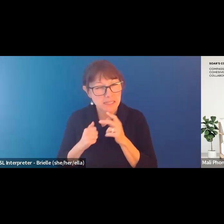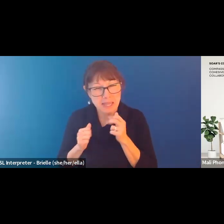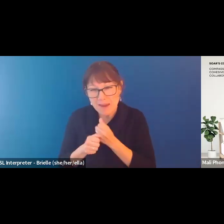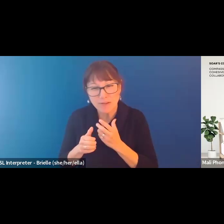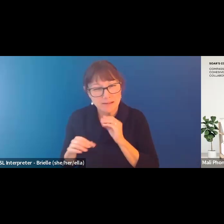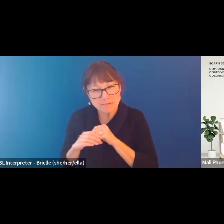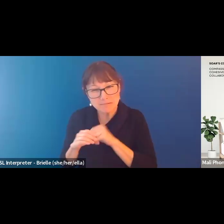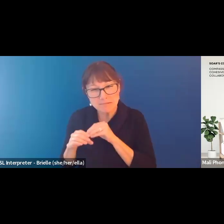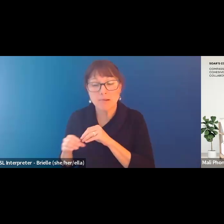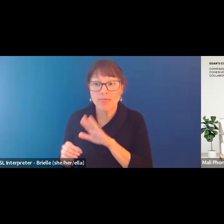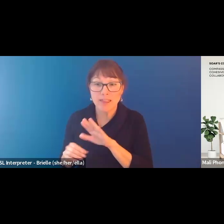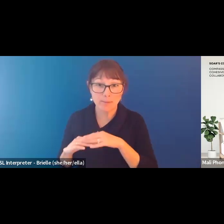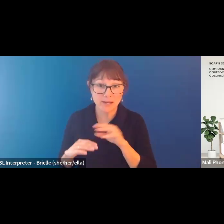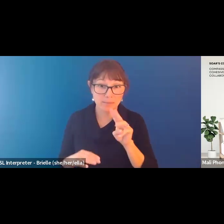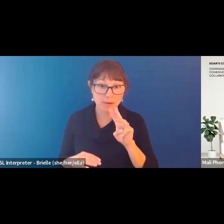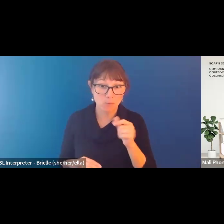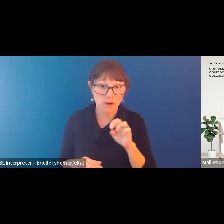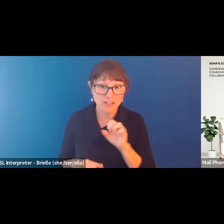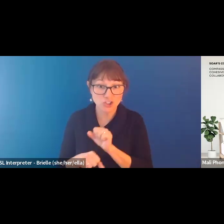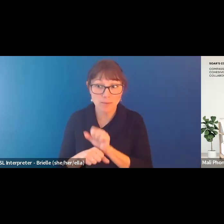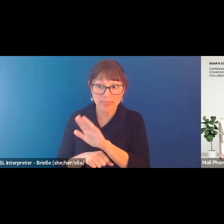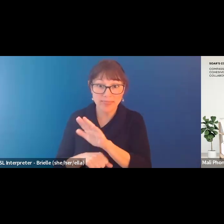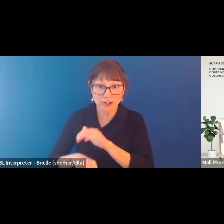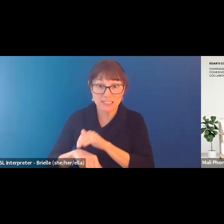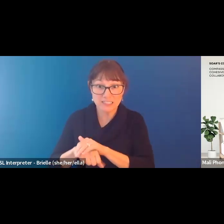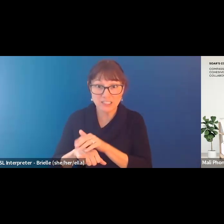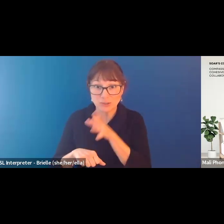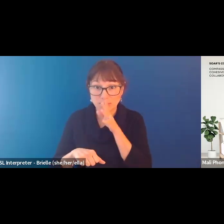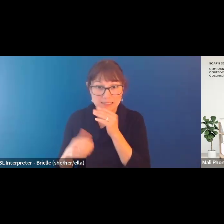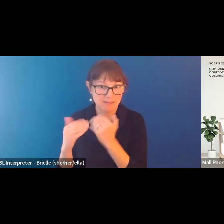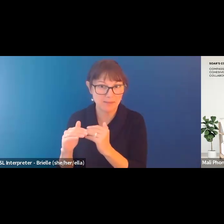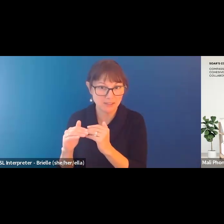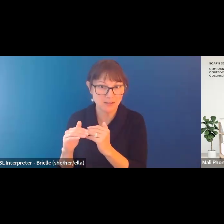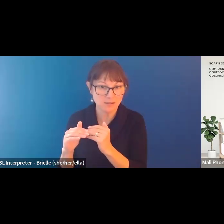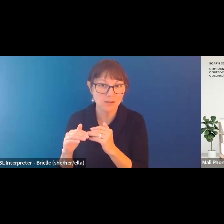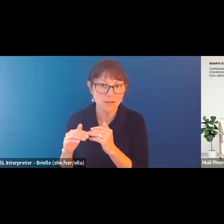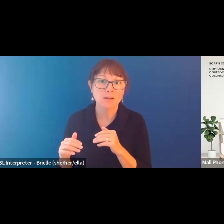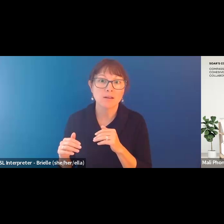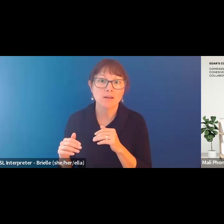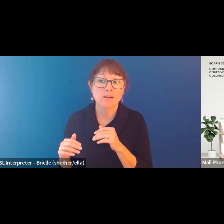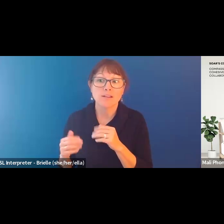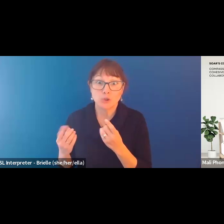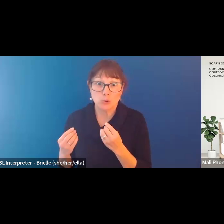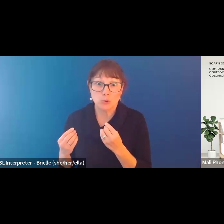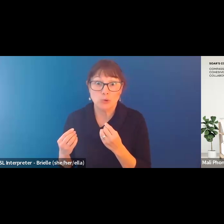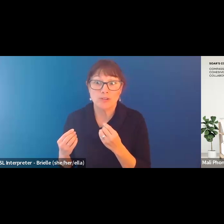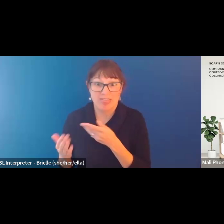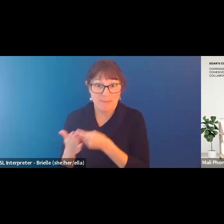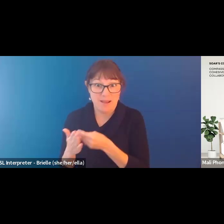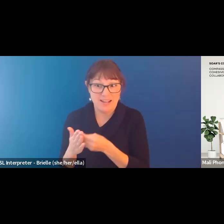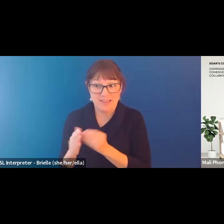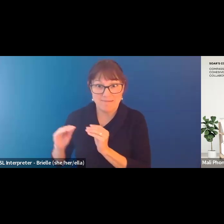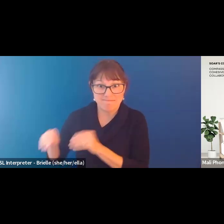minimum wage jobs and limited English, they placed the bills into a suitcase until they